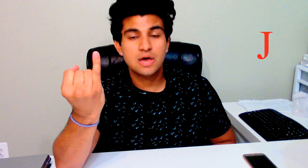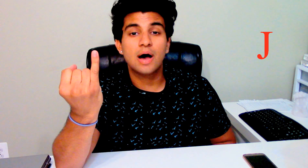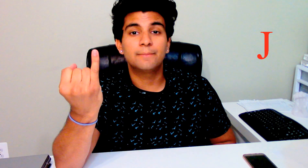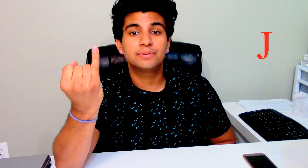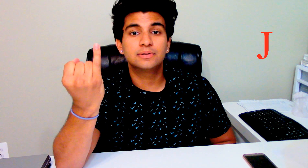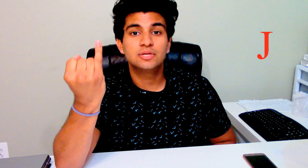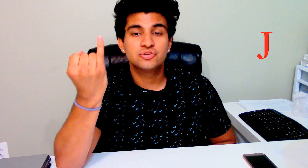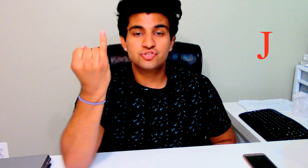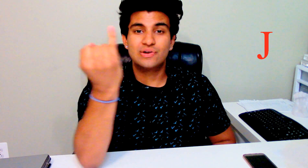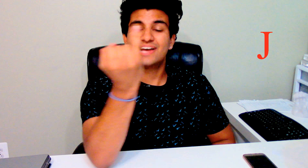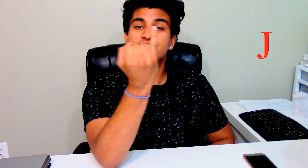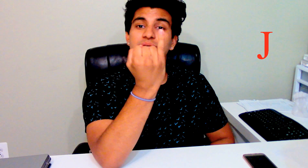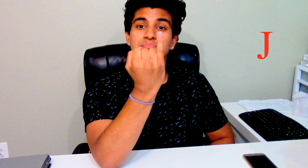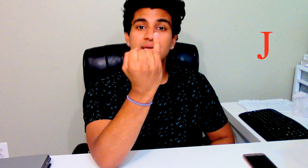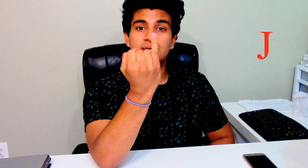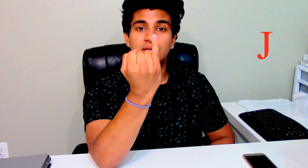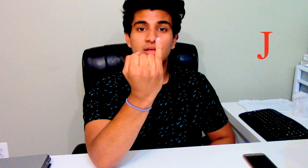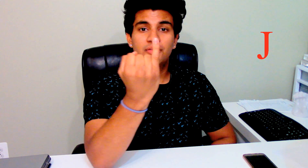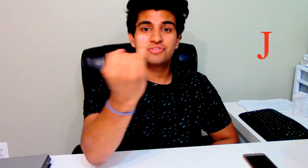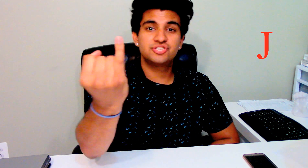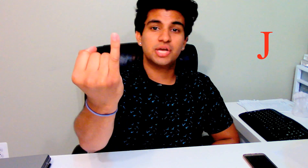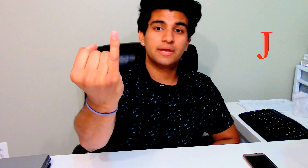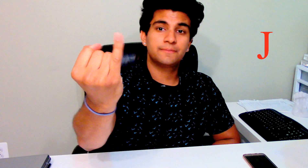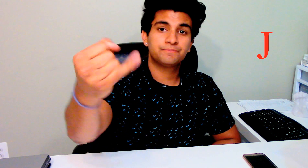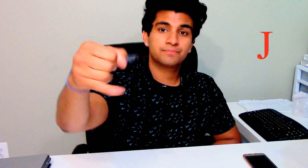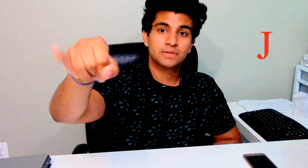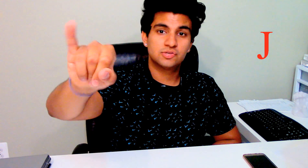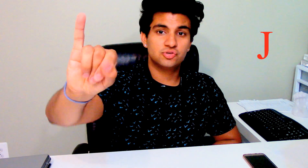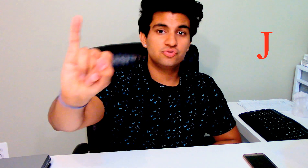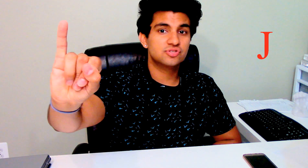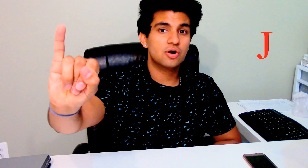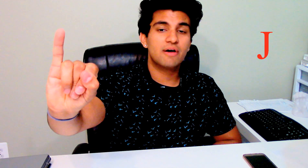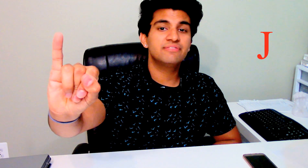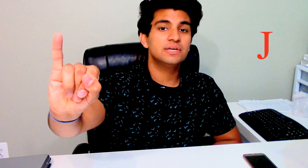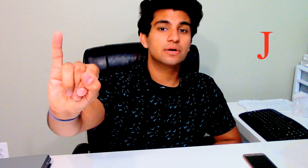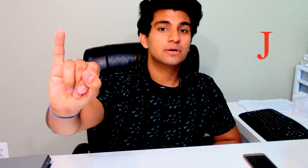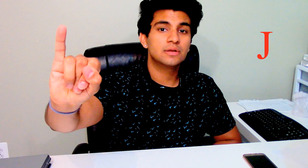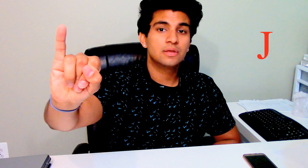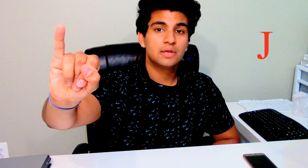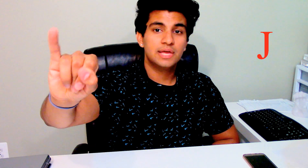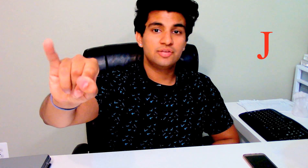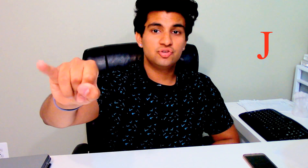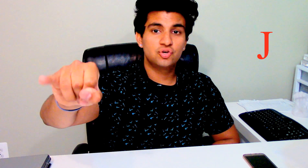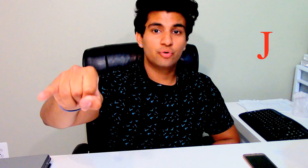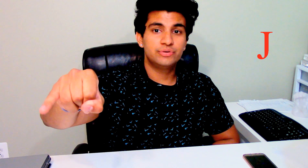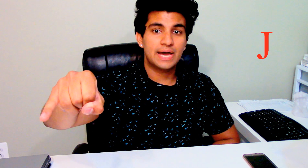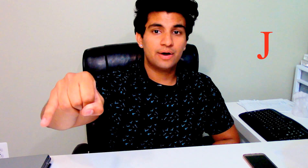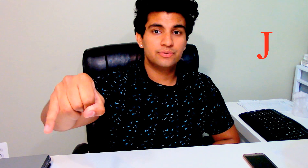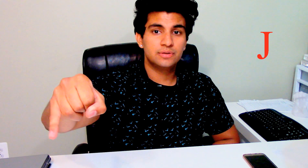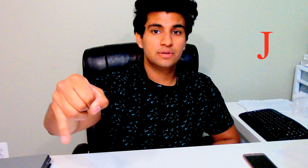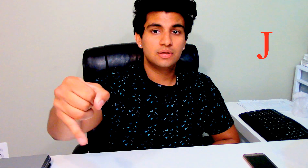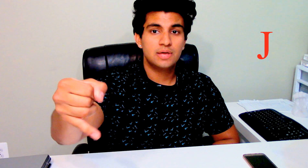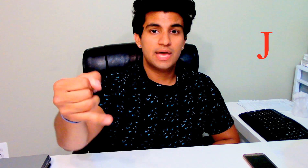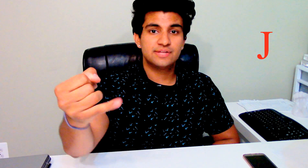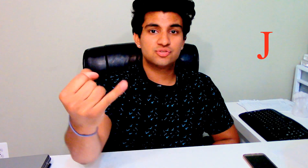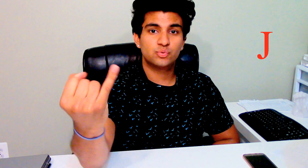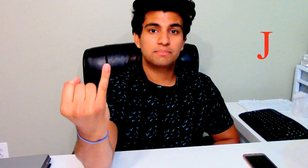up. So you're actually making the J. So you start off here and you go down and swing back